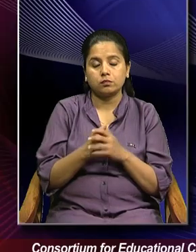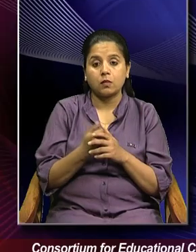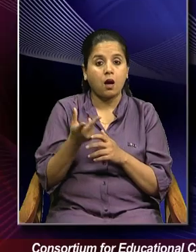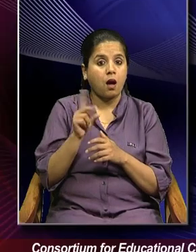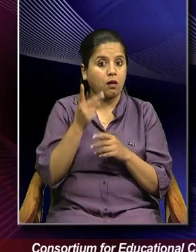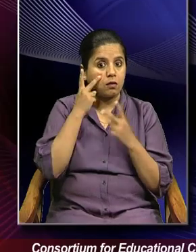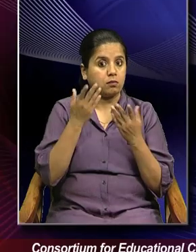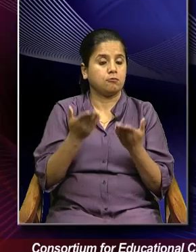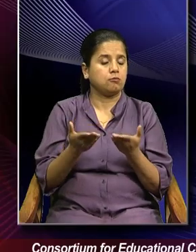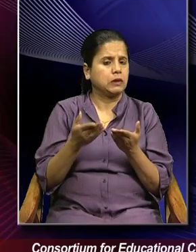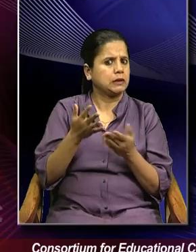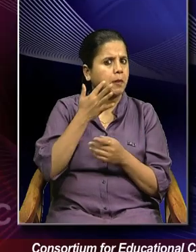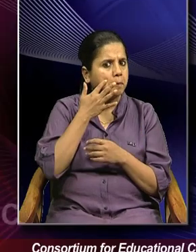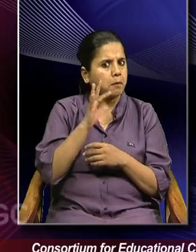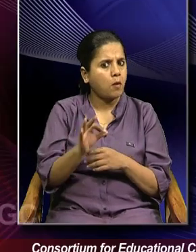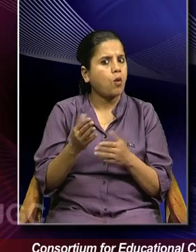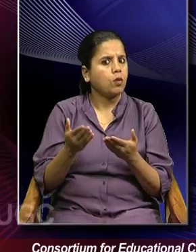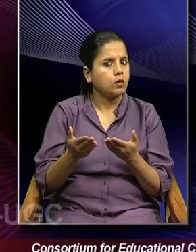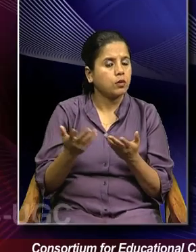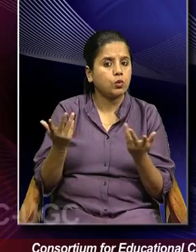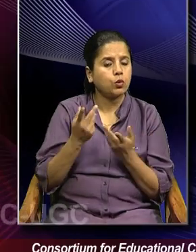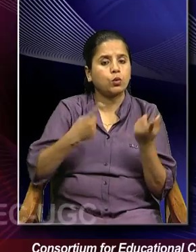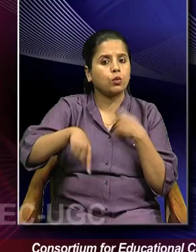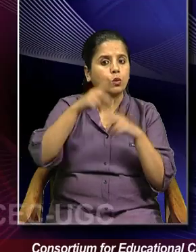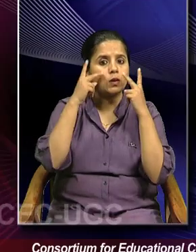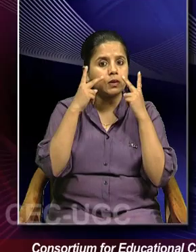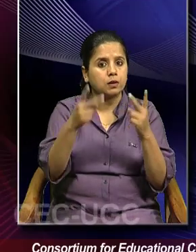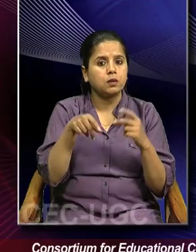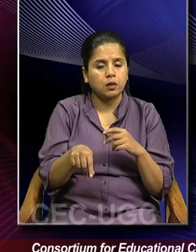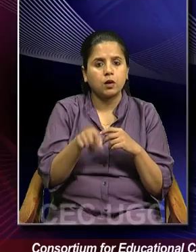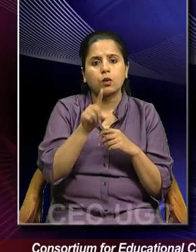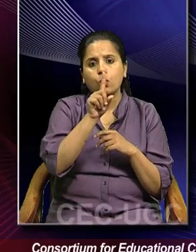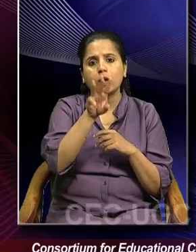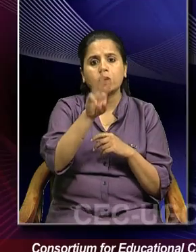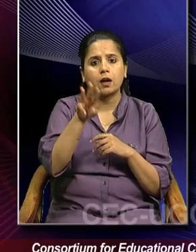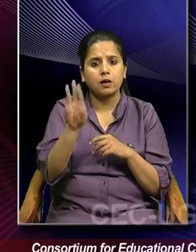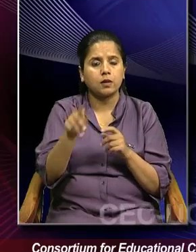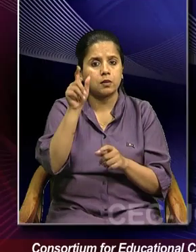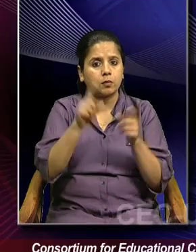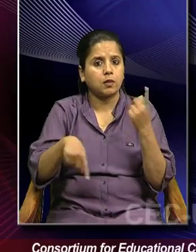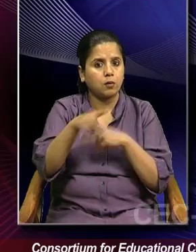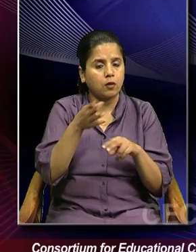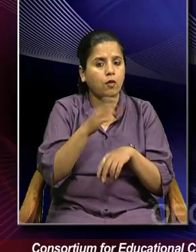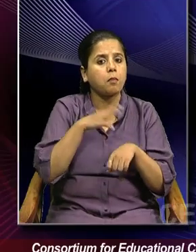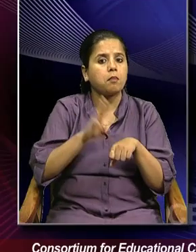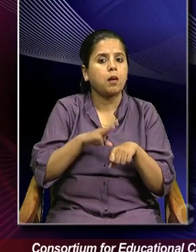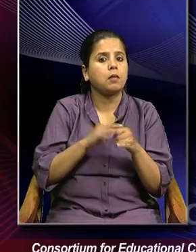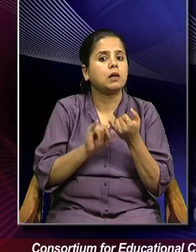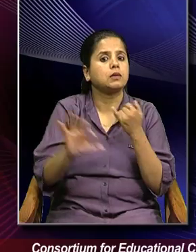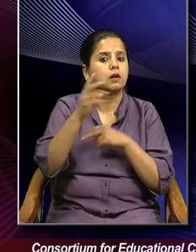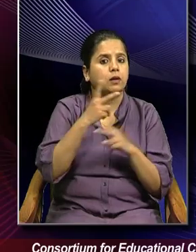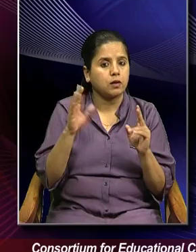this is very important because what we see here is that there were 133 delegations from member states,